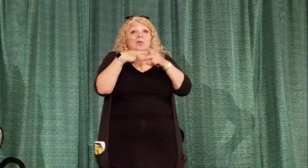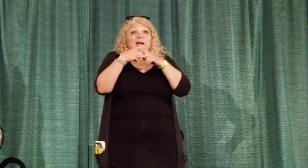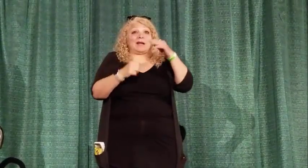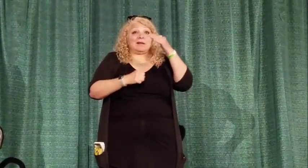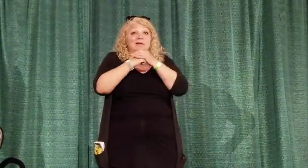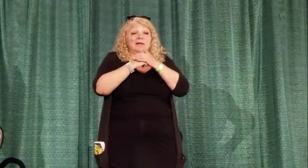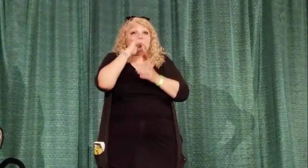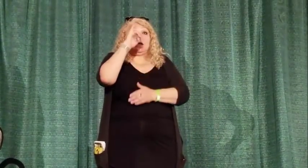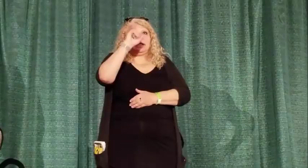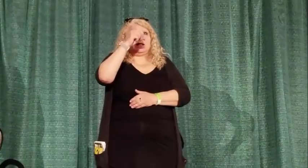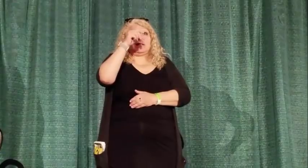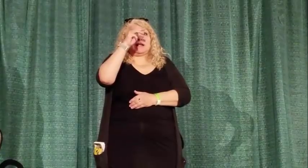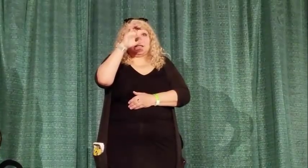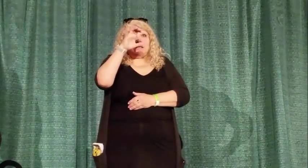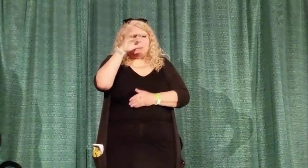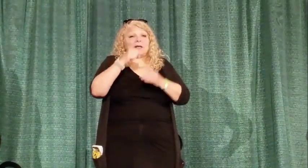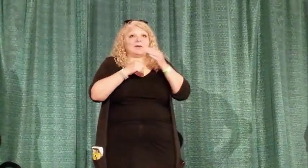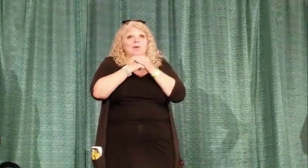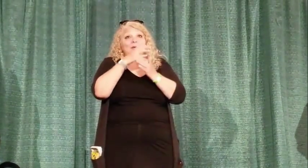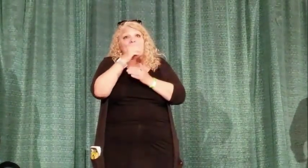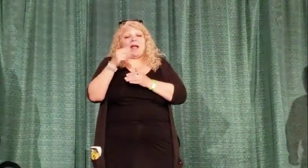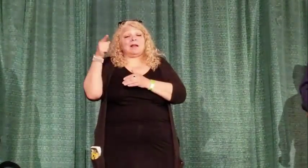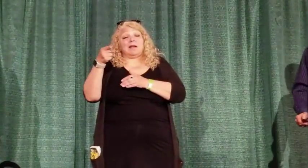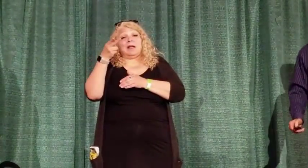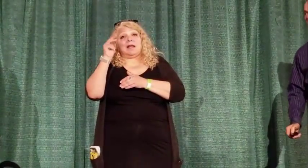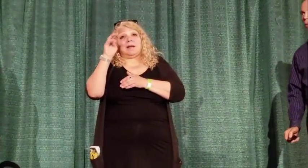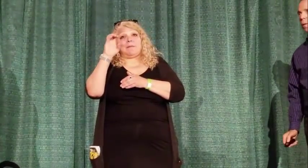or ischemic strokes, and there's hemorrhagic strokes.